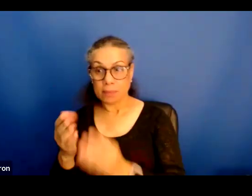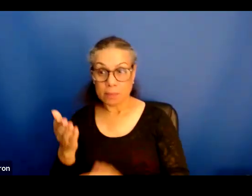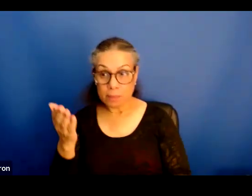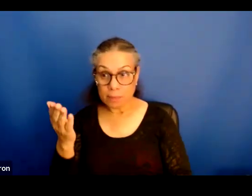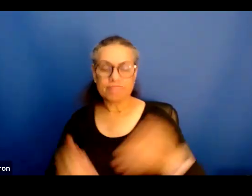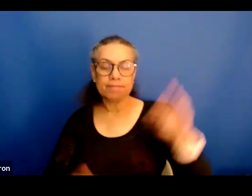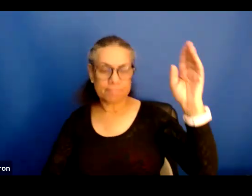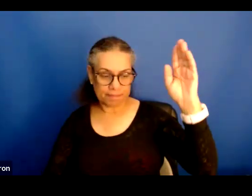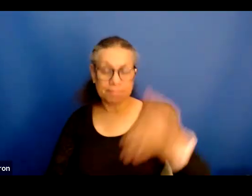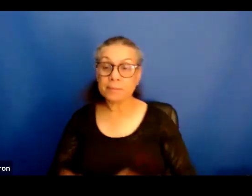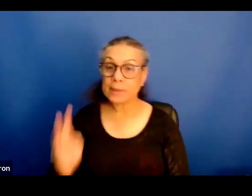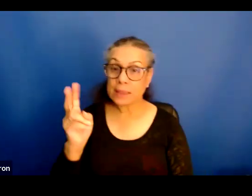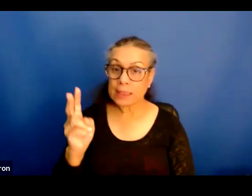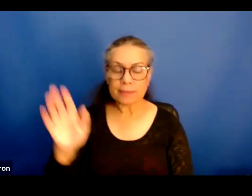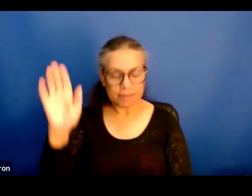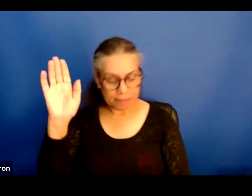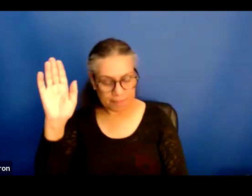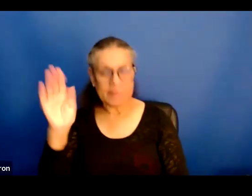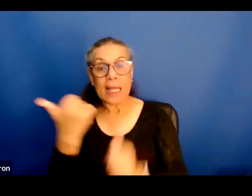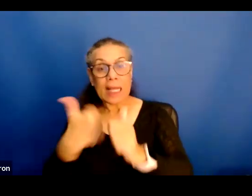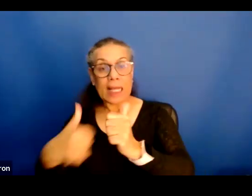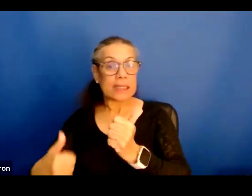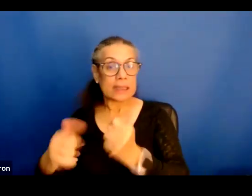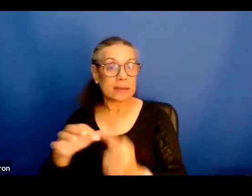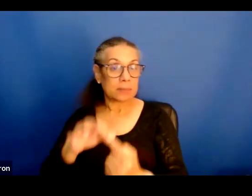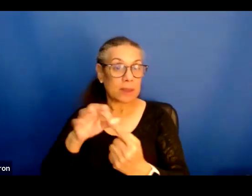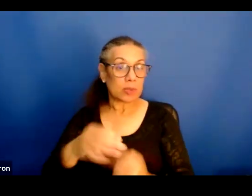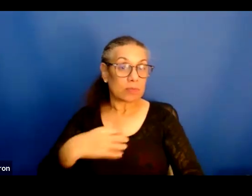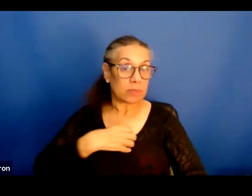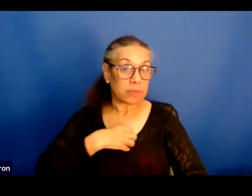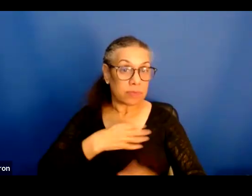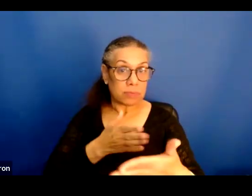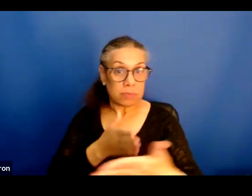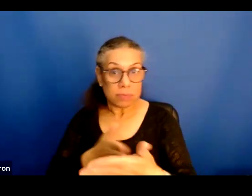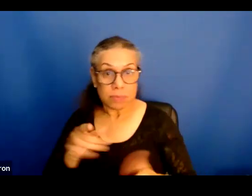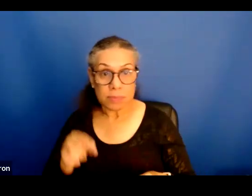So move. Thank you. Is there a second? Second. Is there any discussion or objection to the motion?